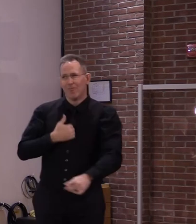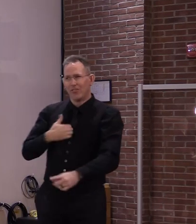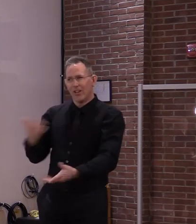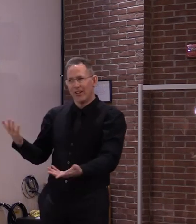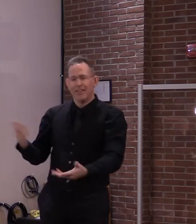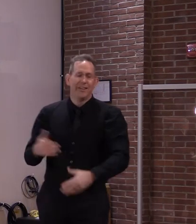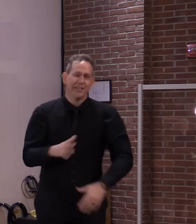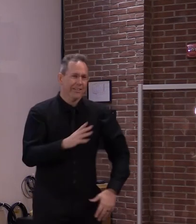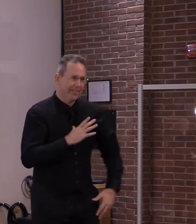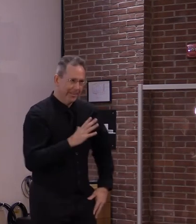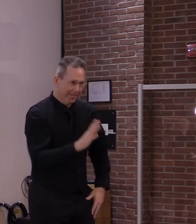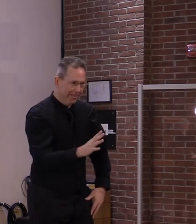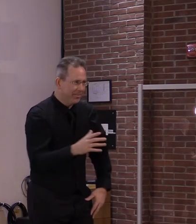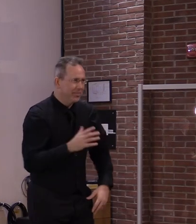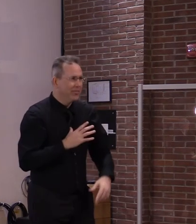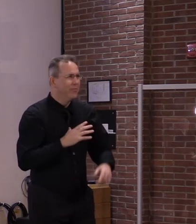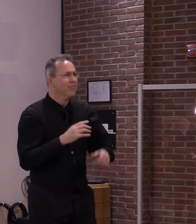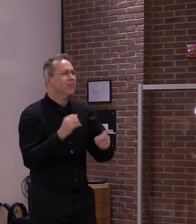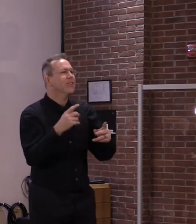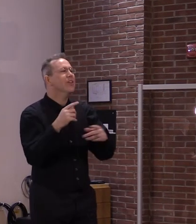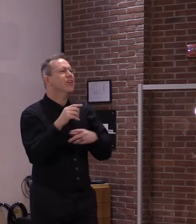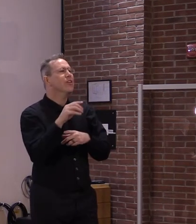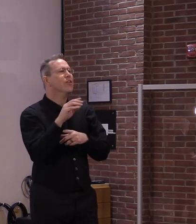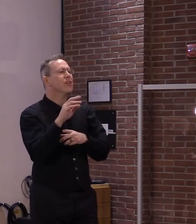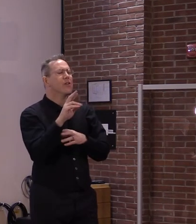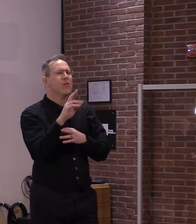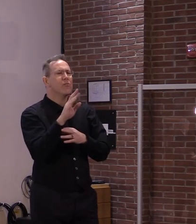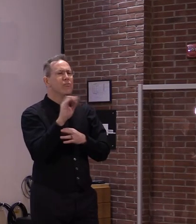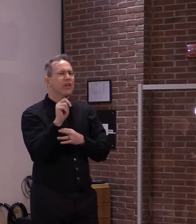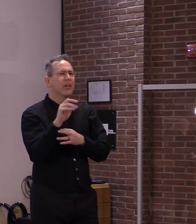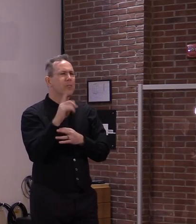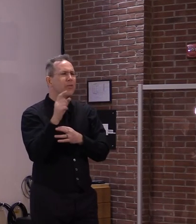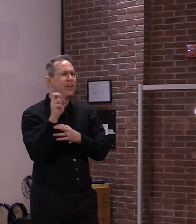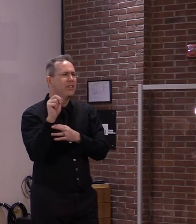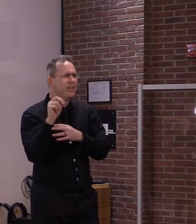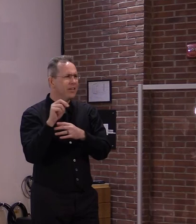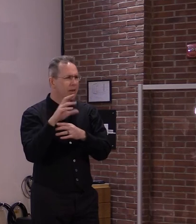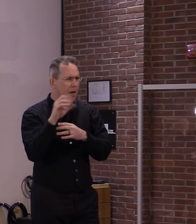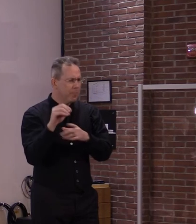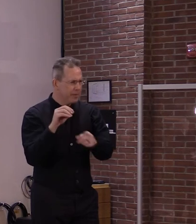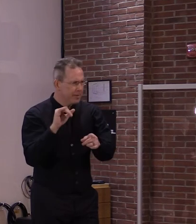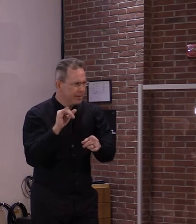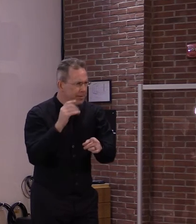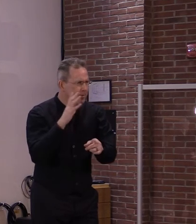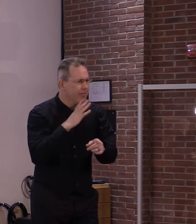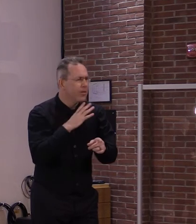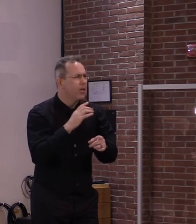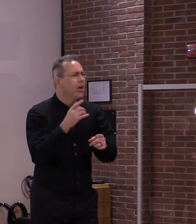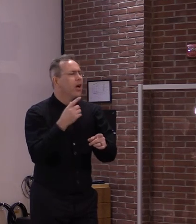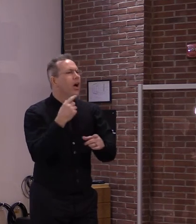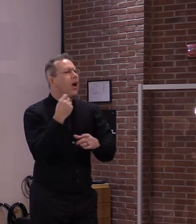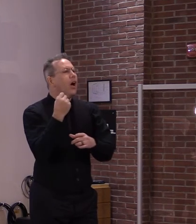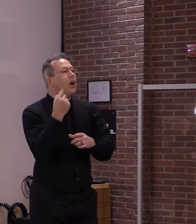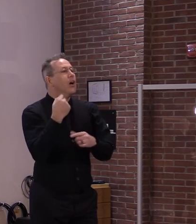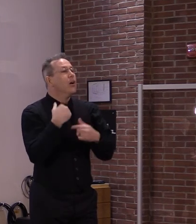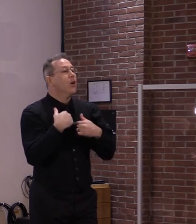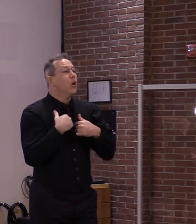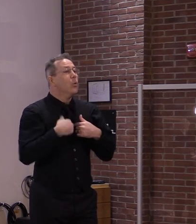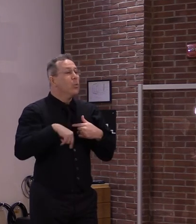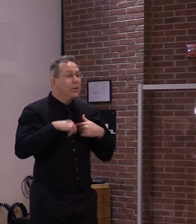i'm not sure on the vern burton but um we are we what we're doing is um putting in place a